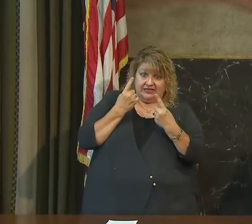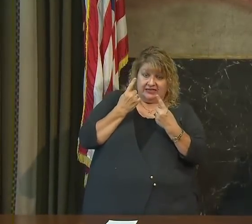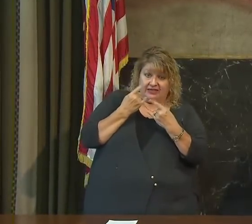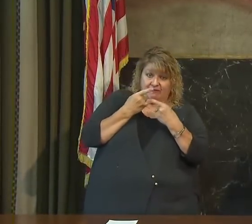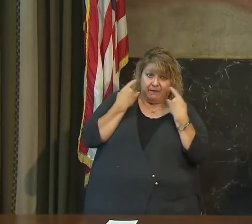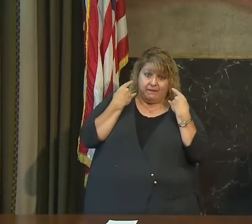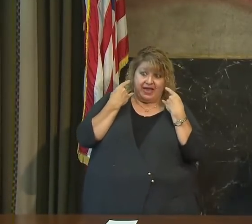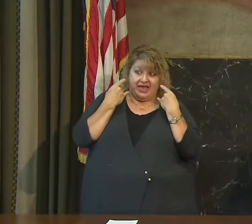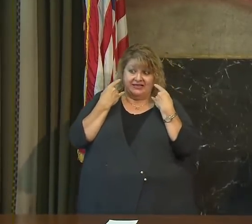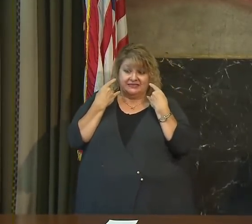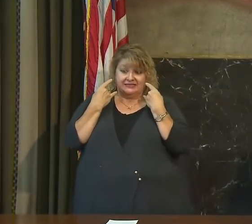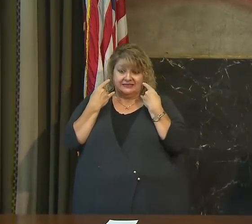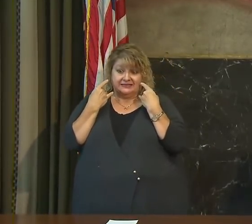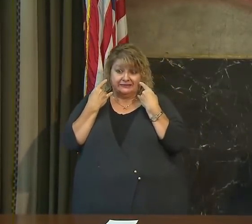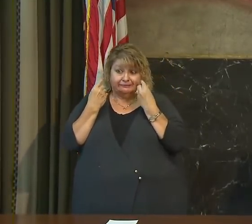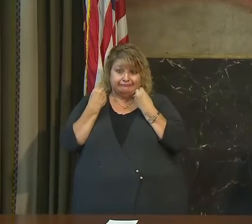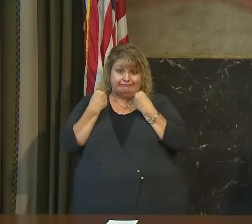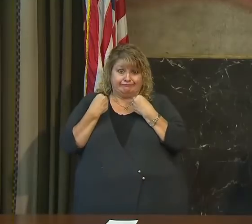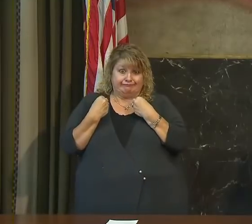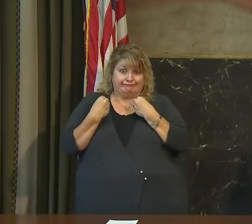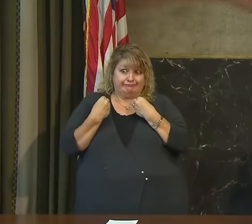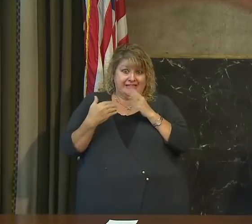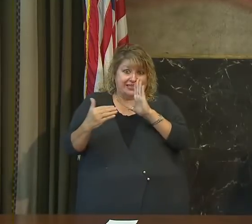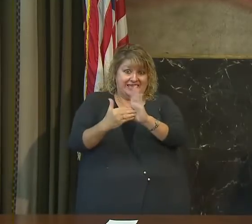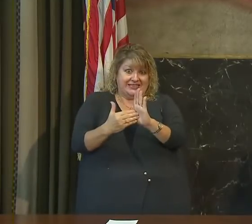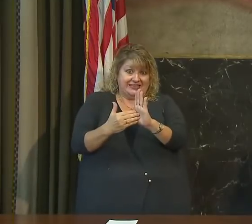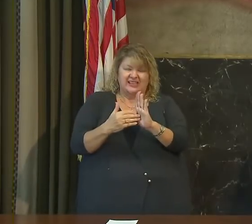mask mandate?